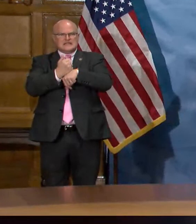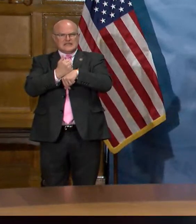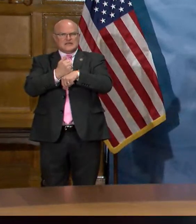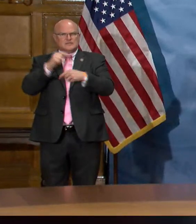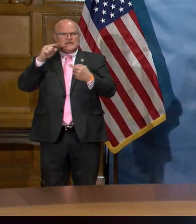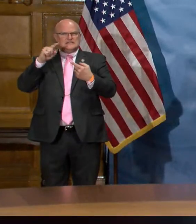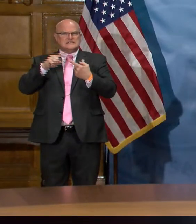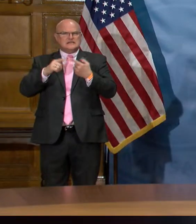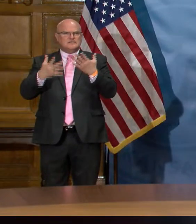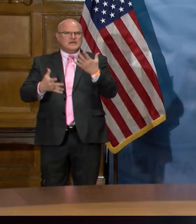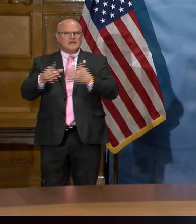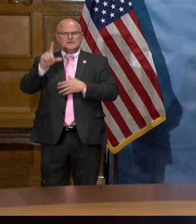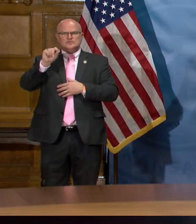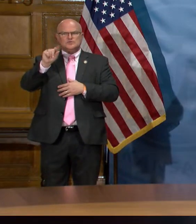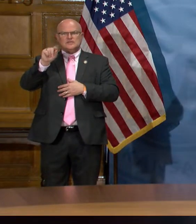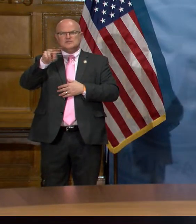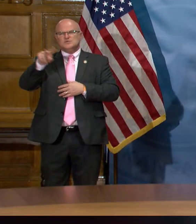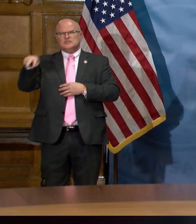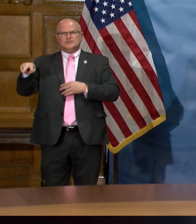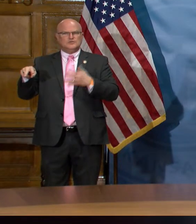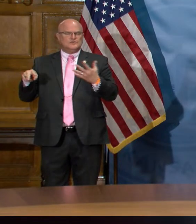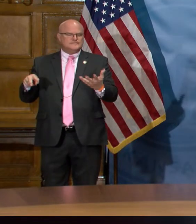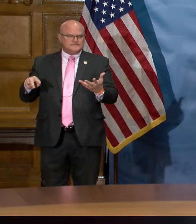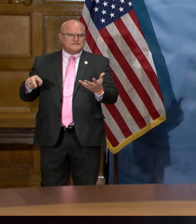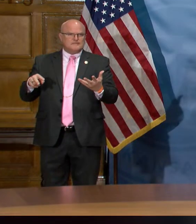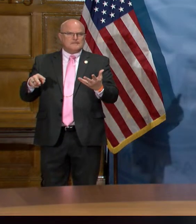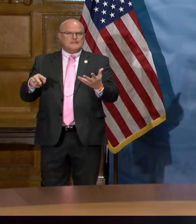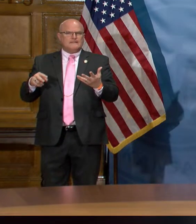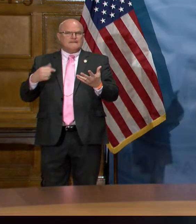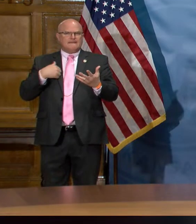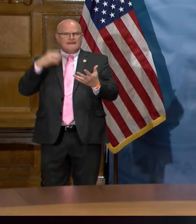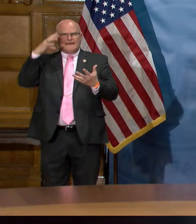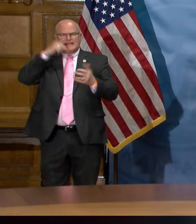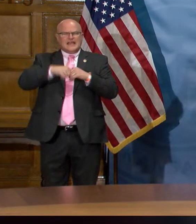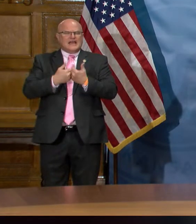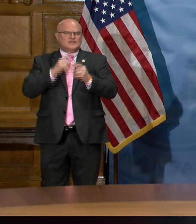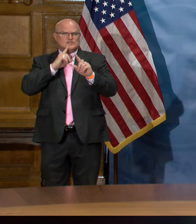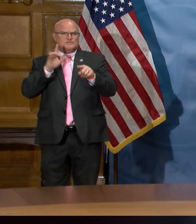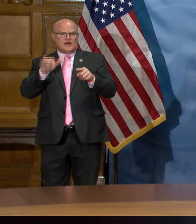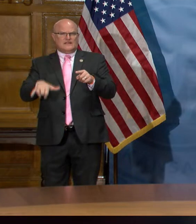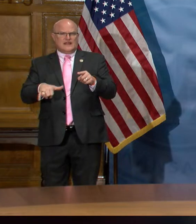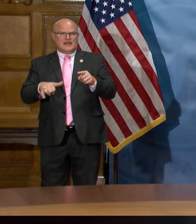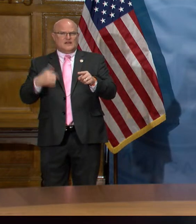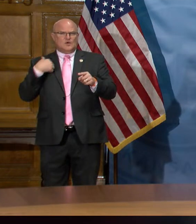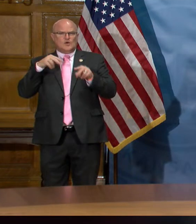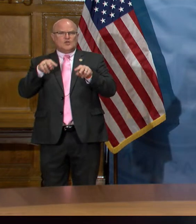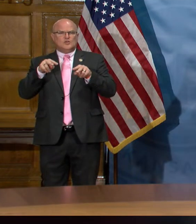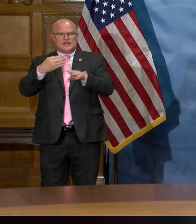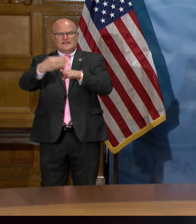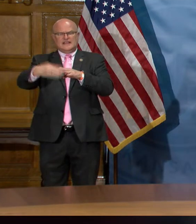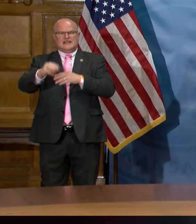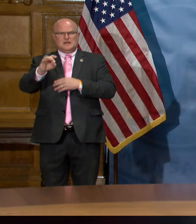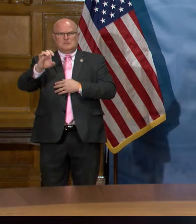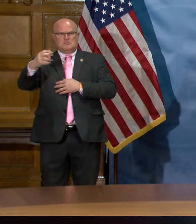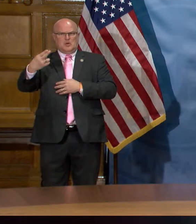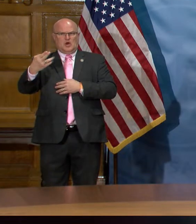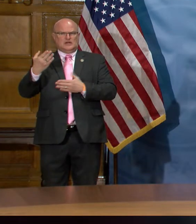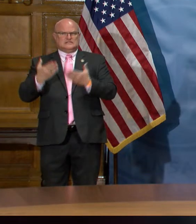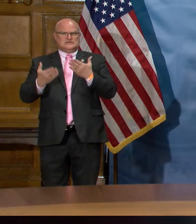until maybe 2022. So I guess, how do you respond to that, considering, we're looking at the end of March to